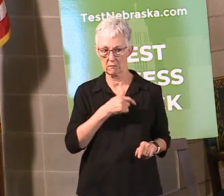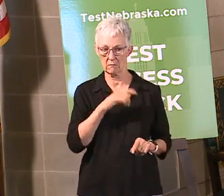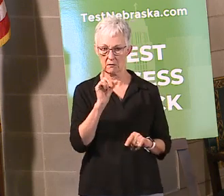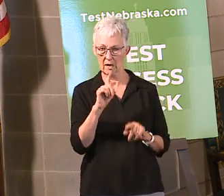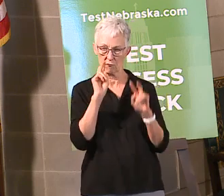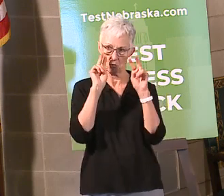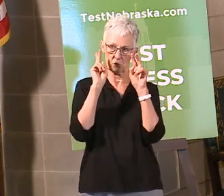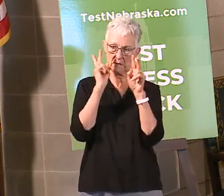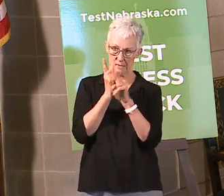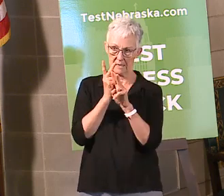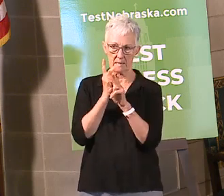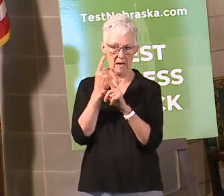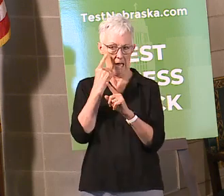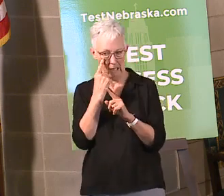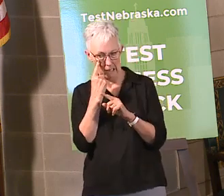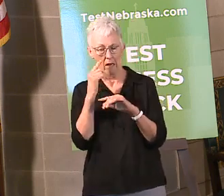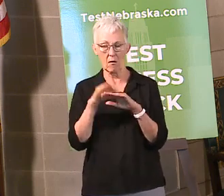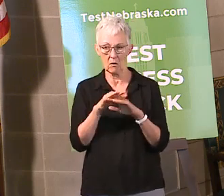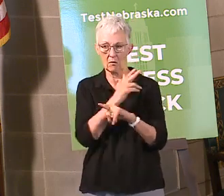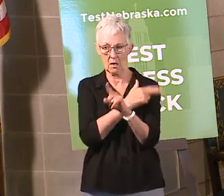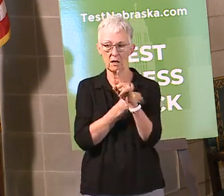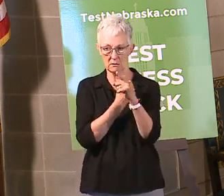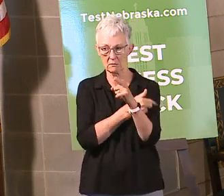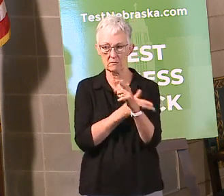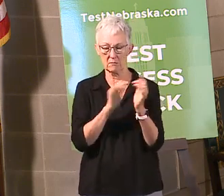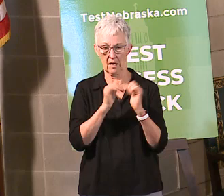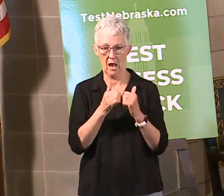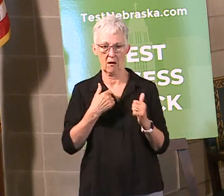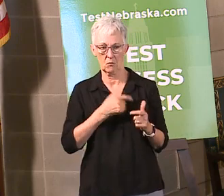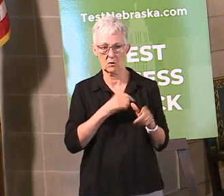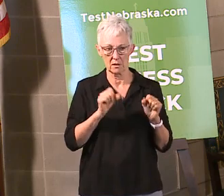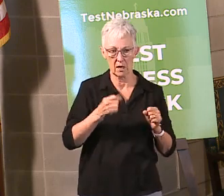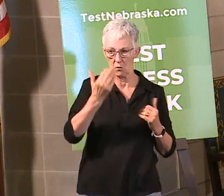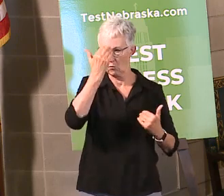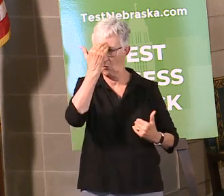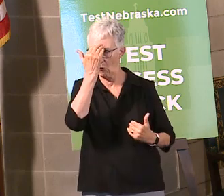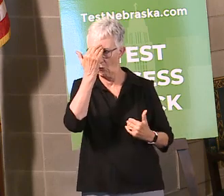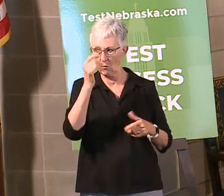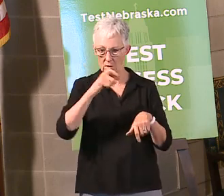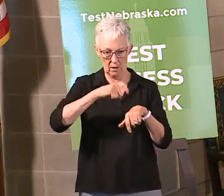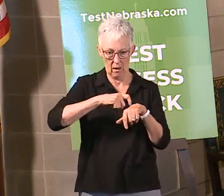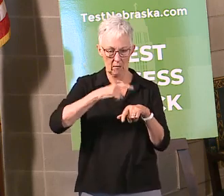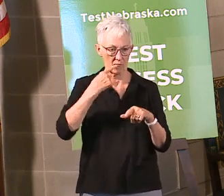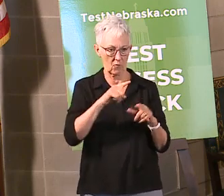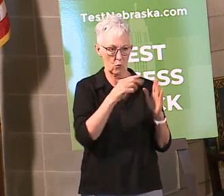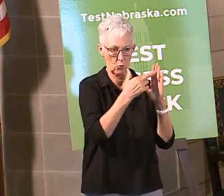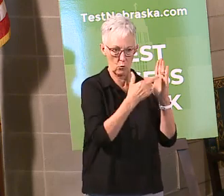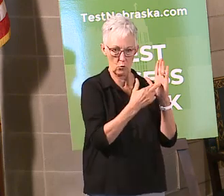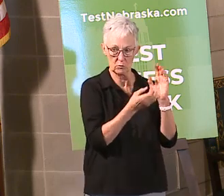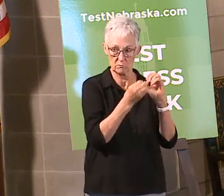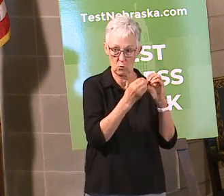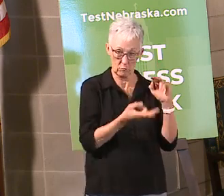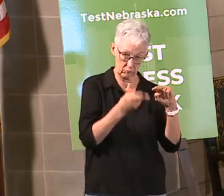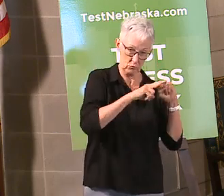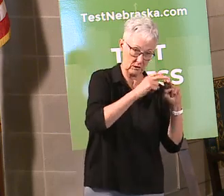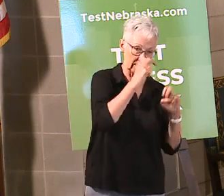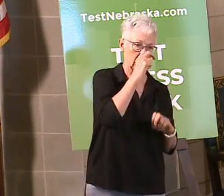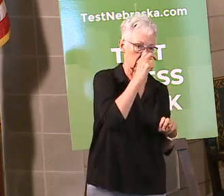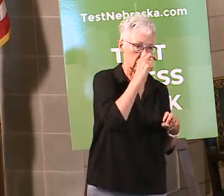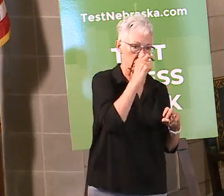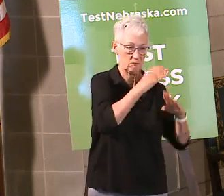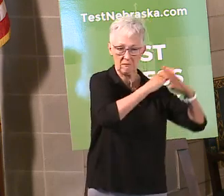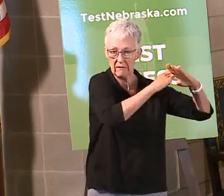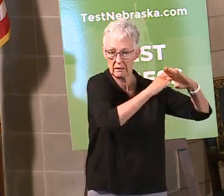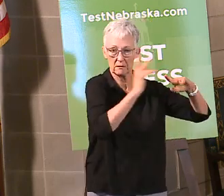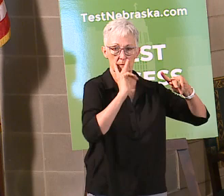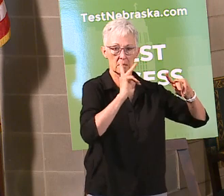we put restrictions on, and then how can we start loosening them back up again. So as I mentioned, we do look at things like percent positive cases testing